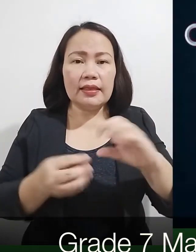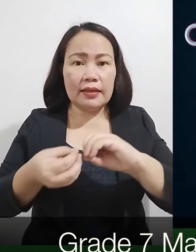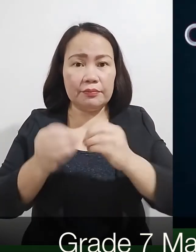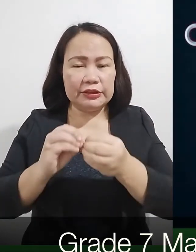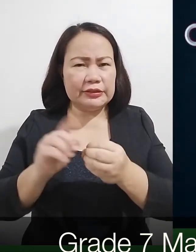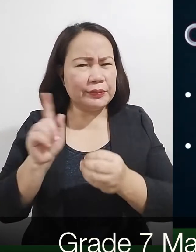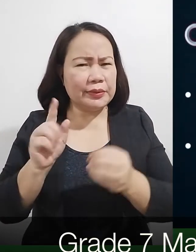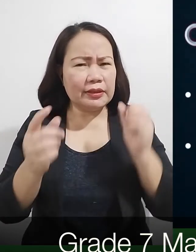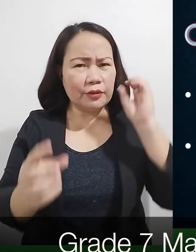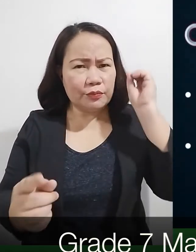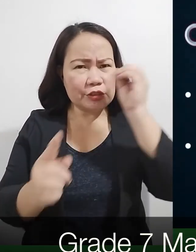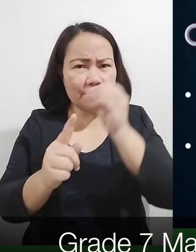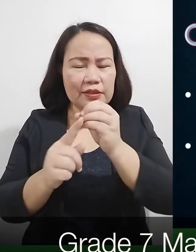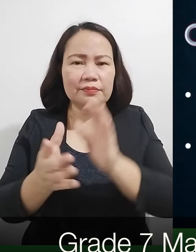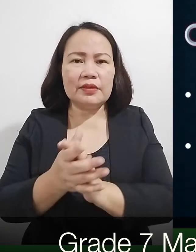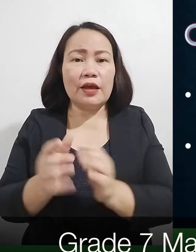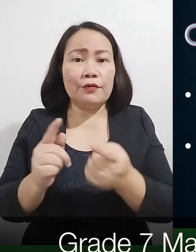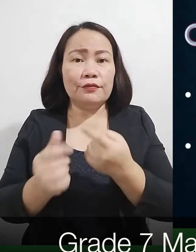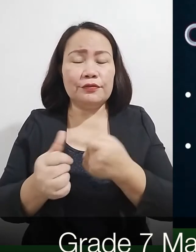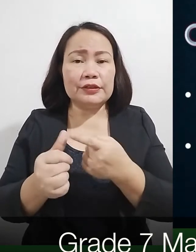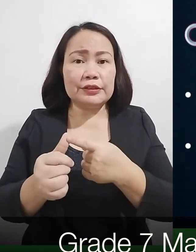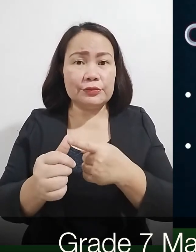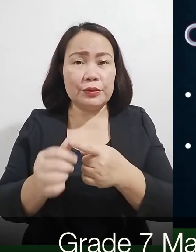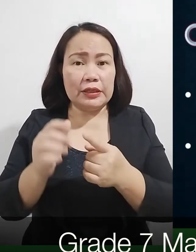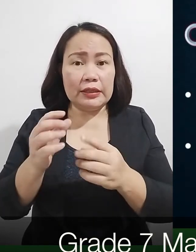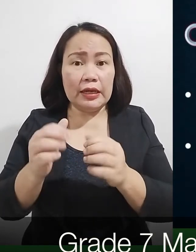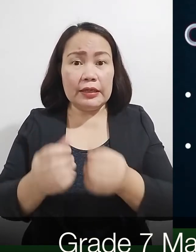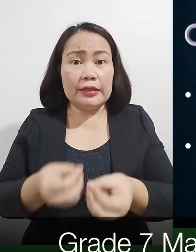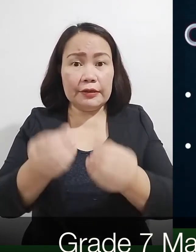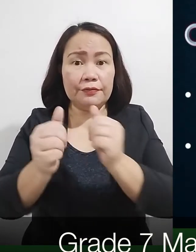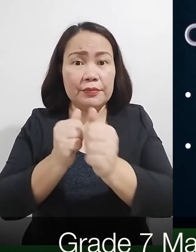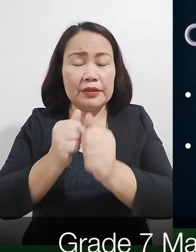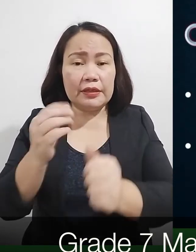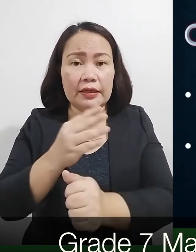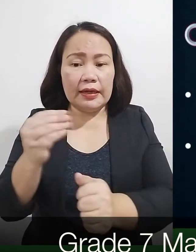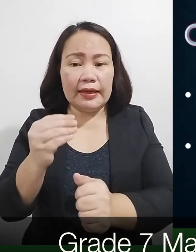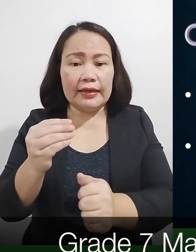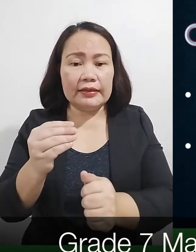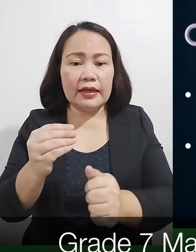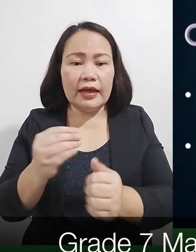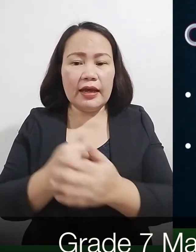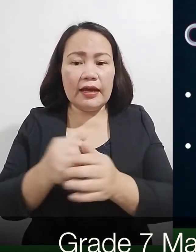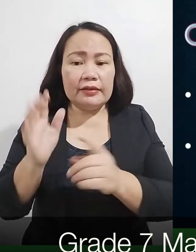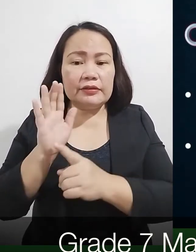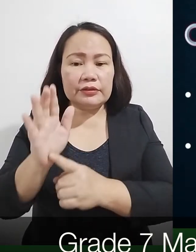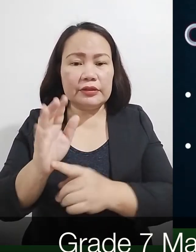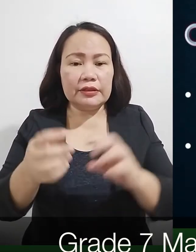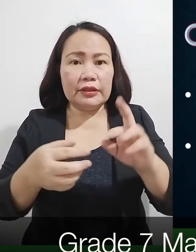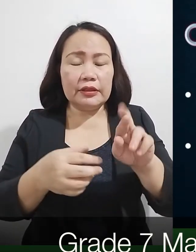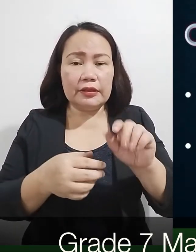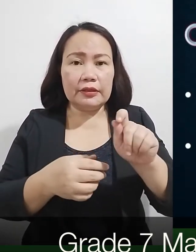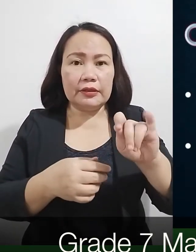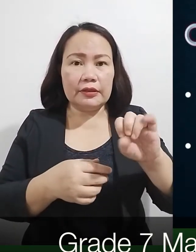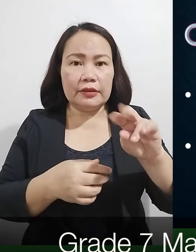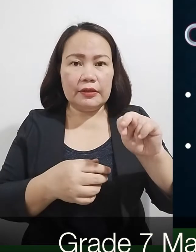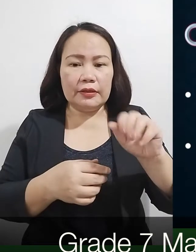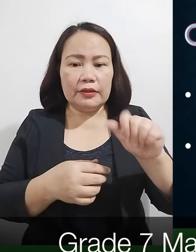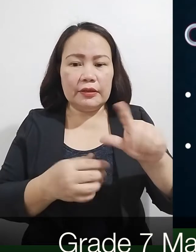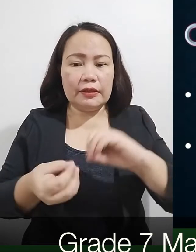our objectives? We will define and illustrate rational numbers and we will compare and arrange